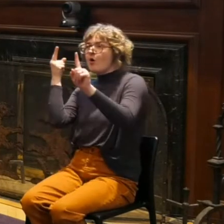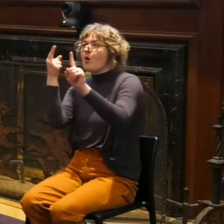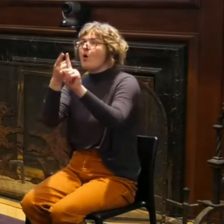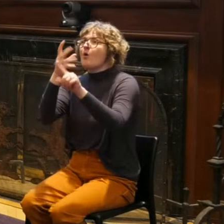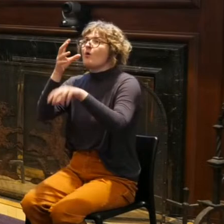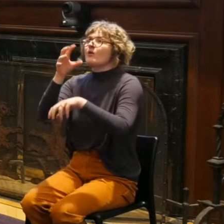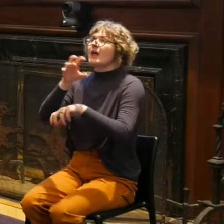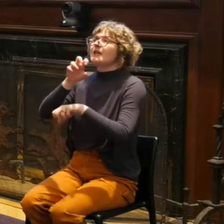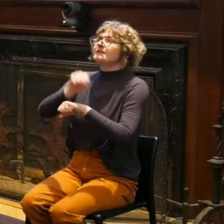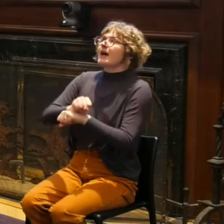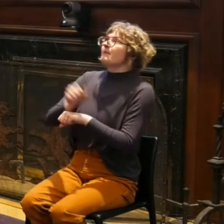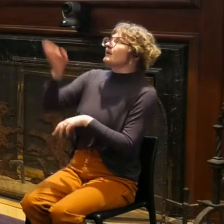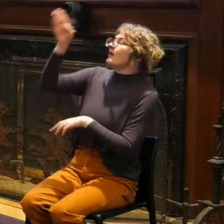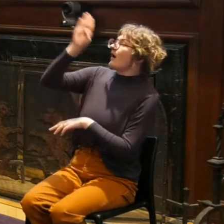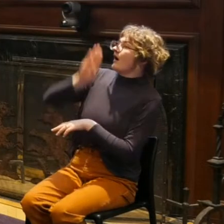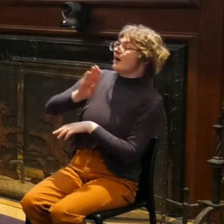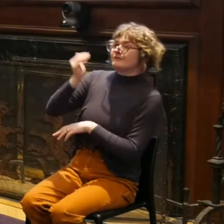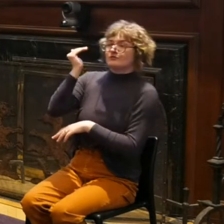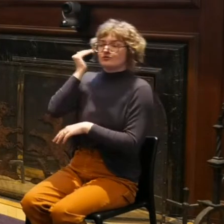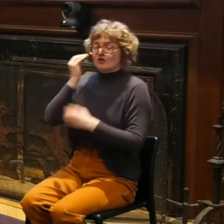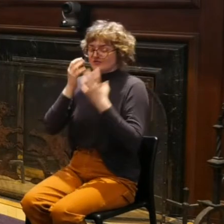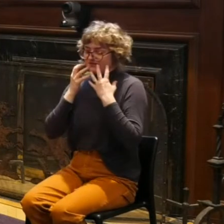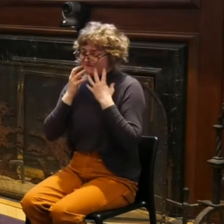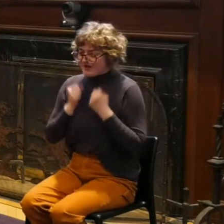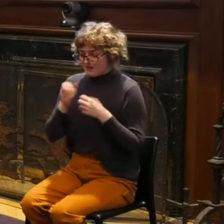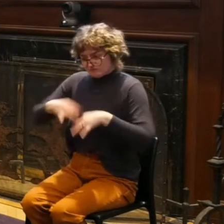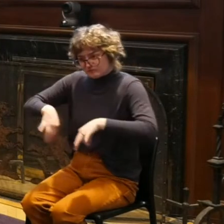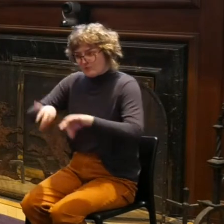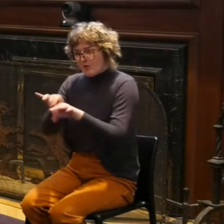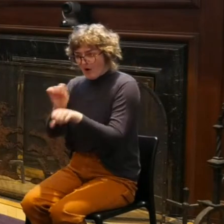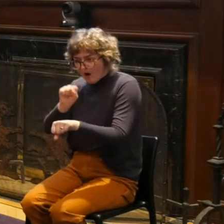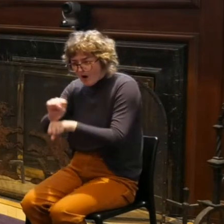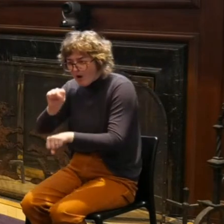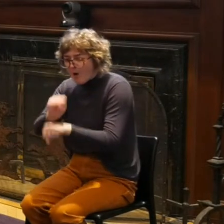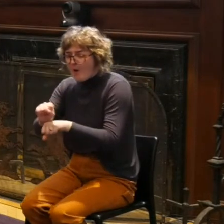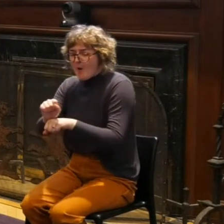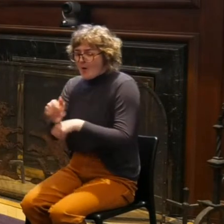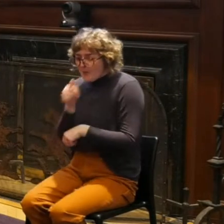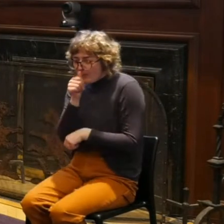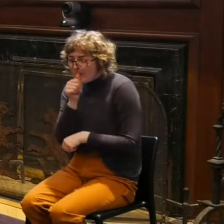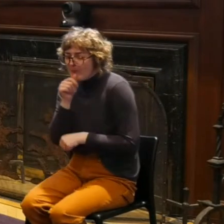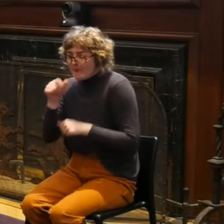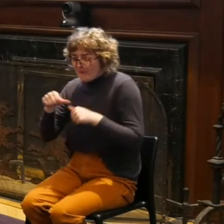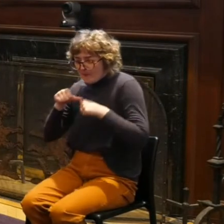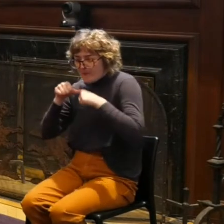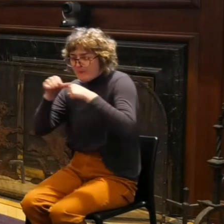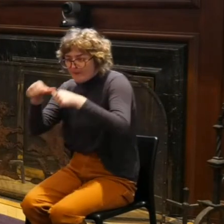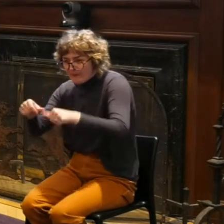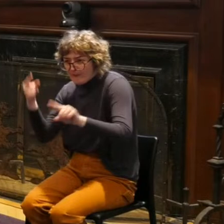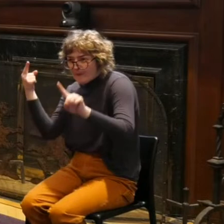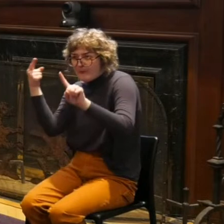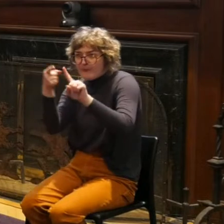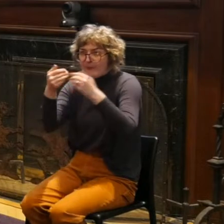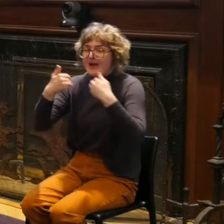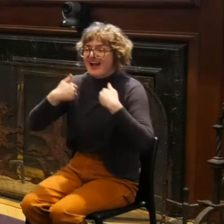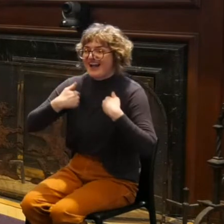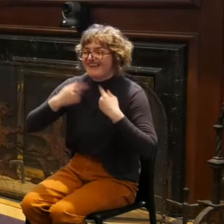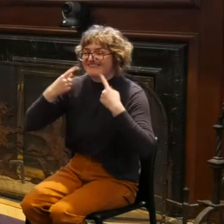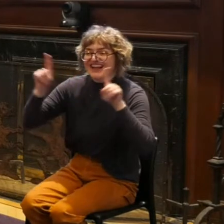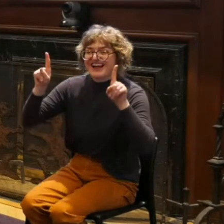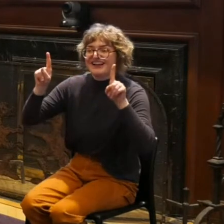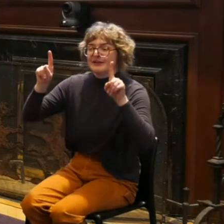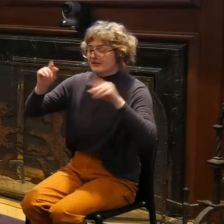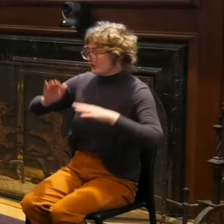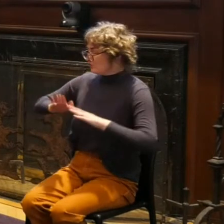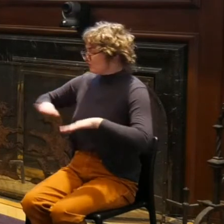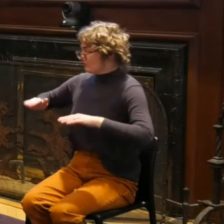by God. She knows the value of hard work, patience, and persistence will pay off. Her children rise